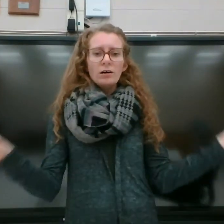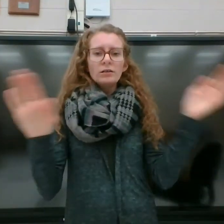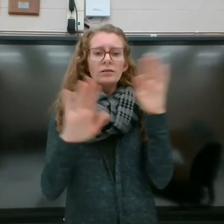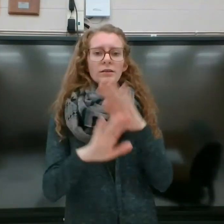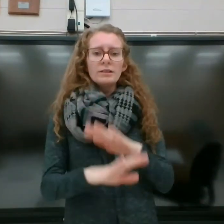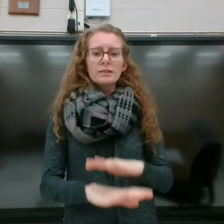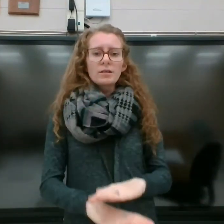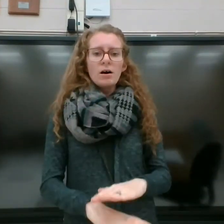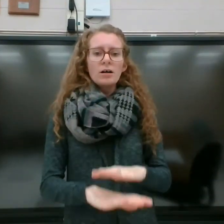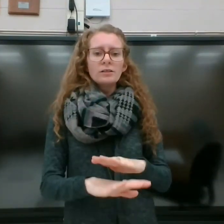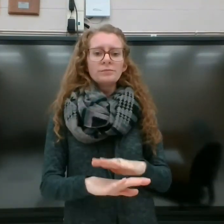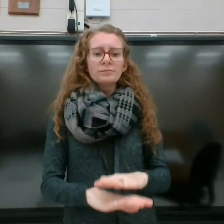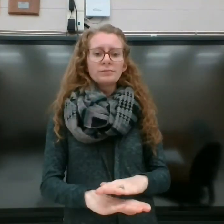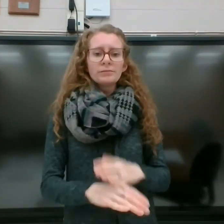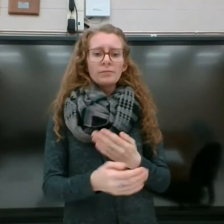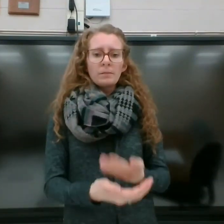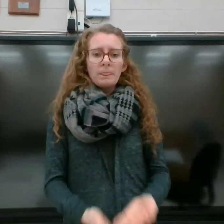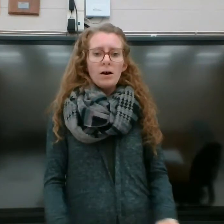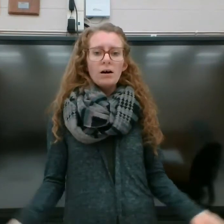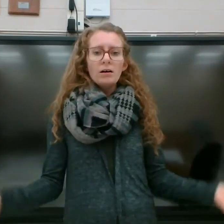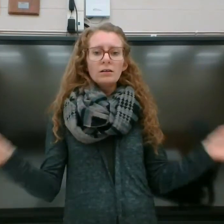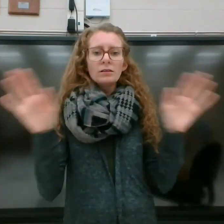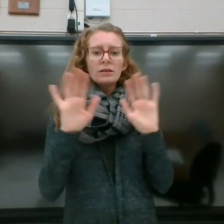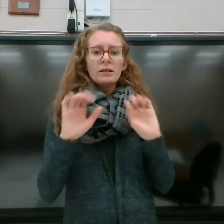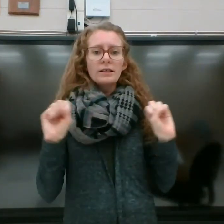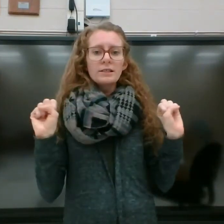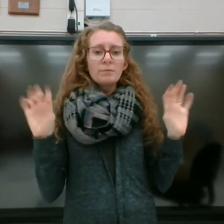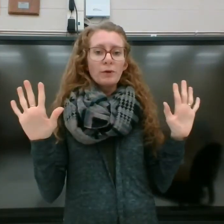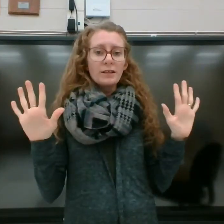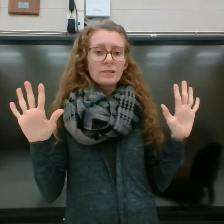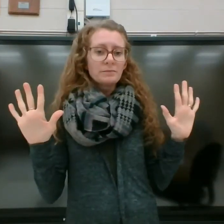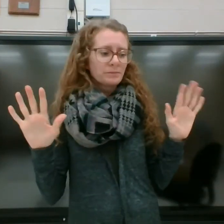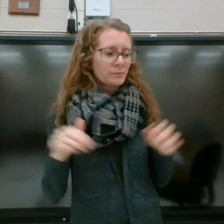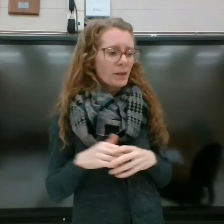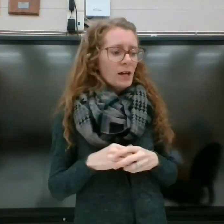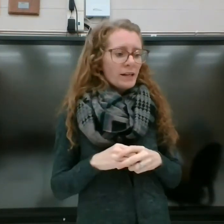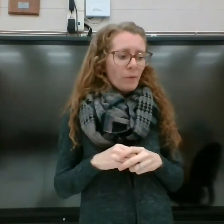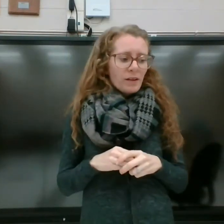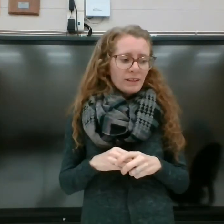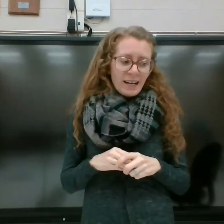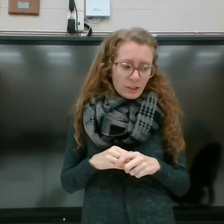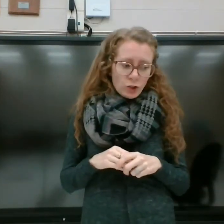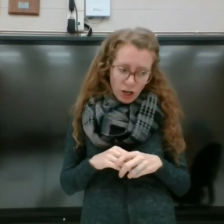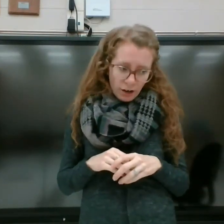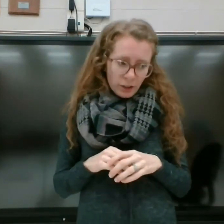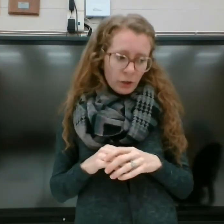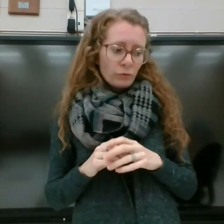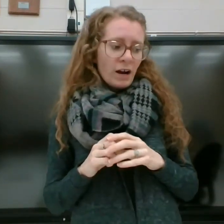all is calm, all is bright. Now, the next chunk, round,